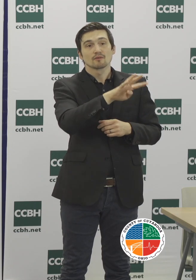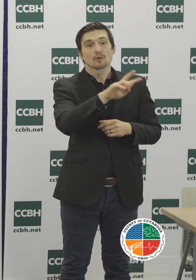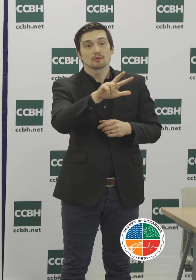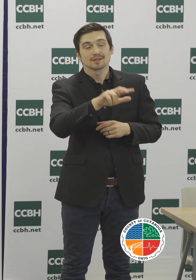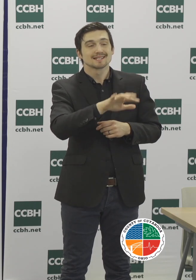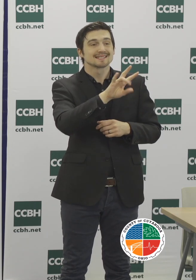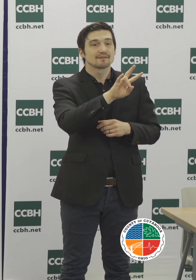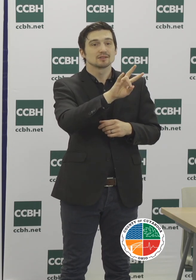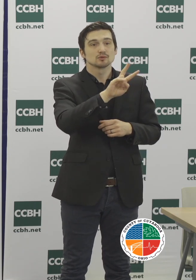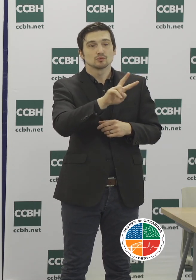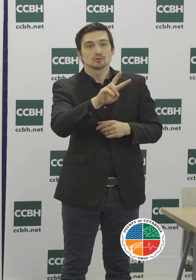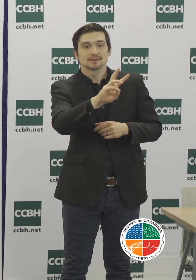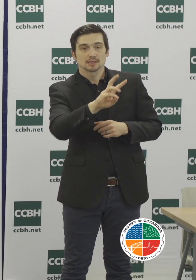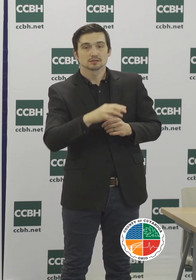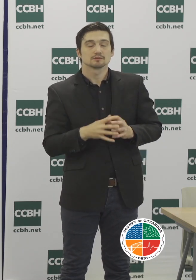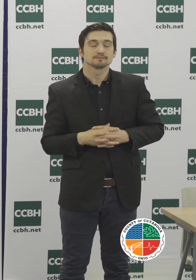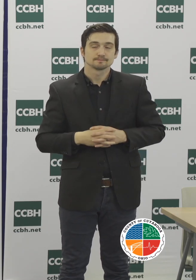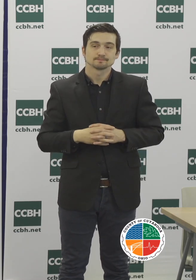216-443-7226.